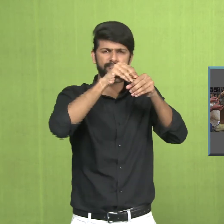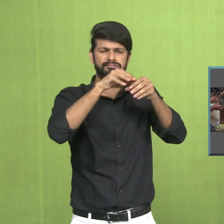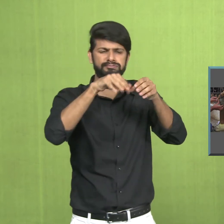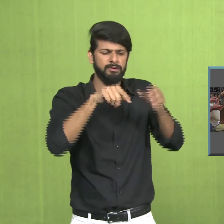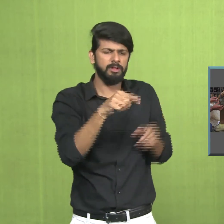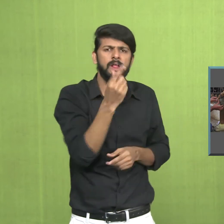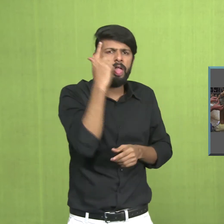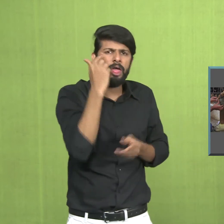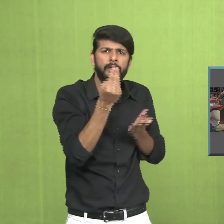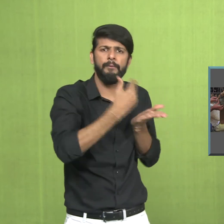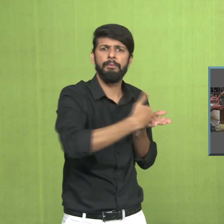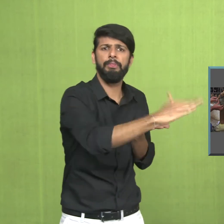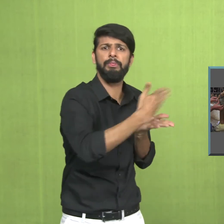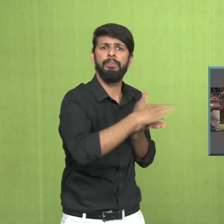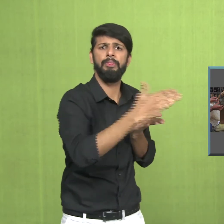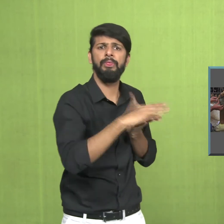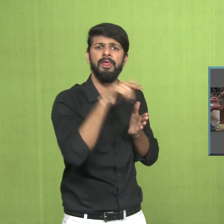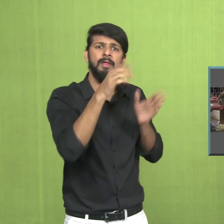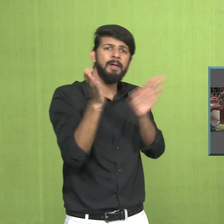They would pour hot metal inside,